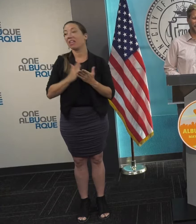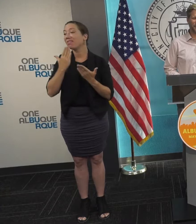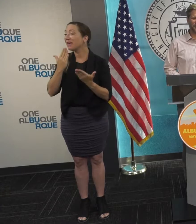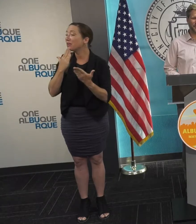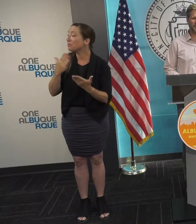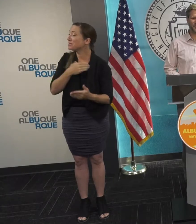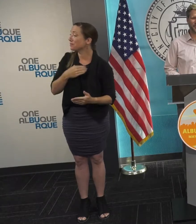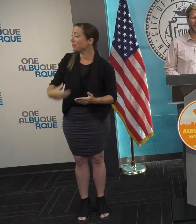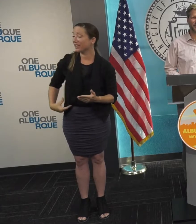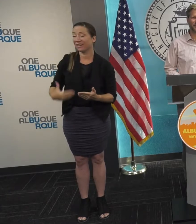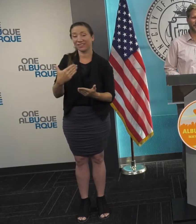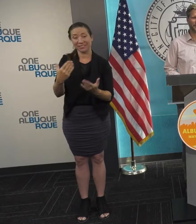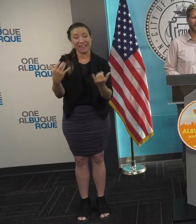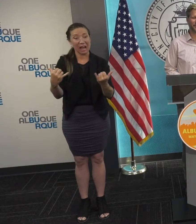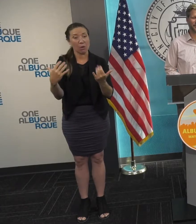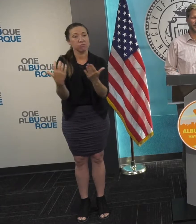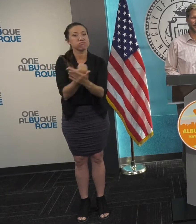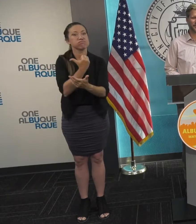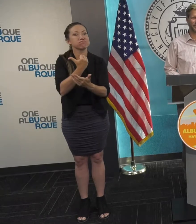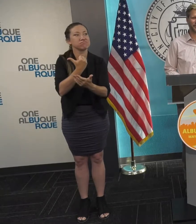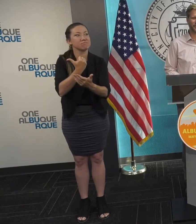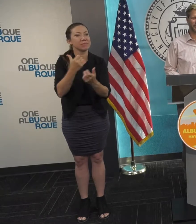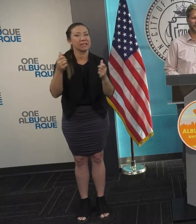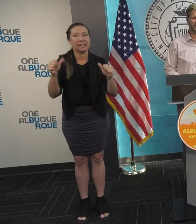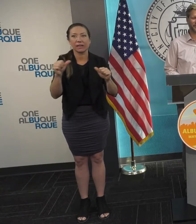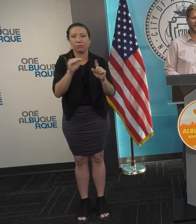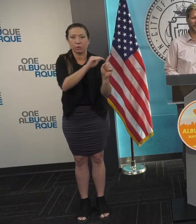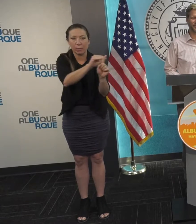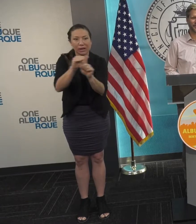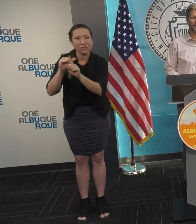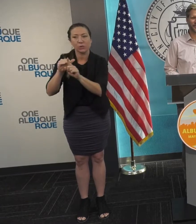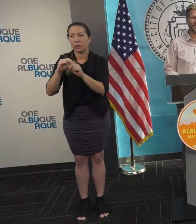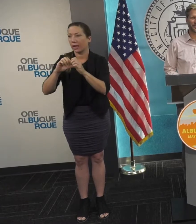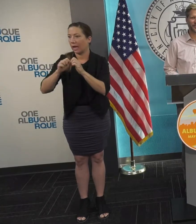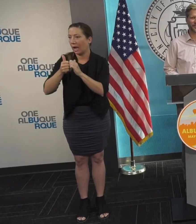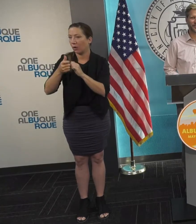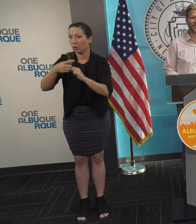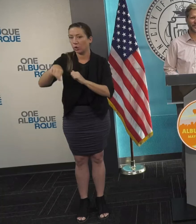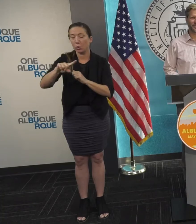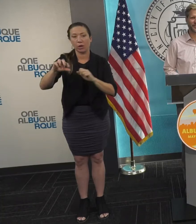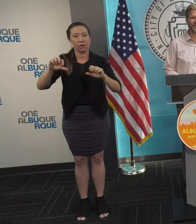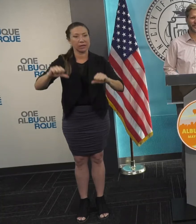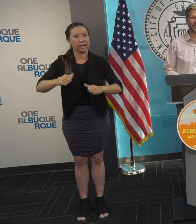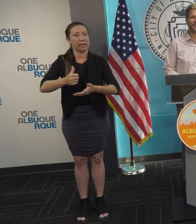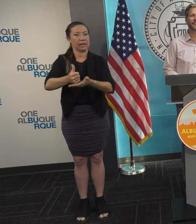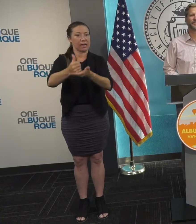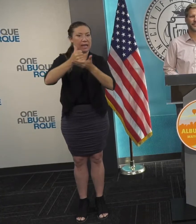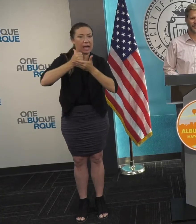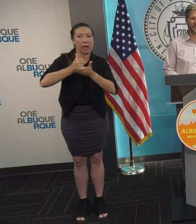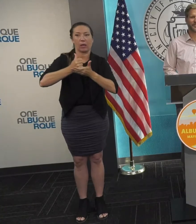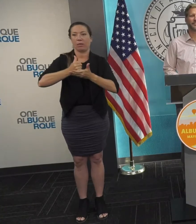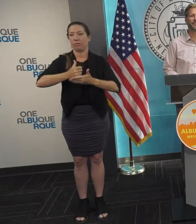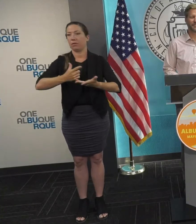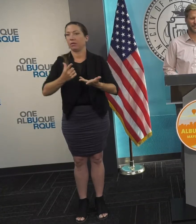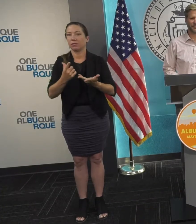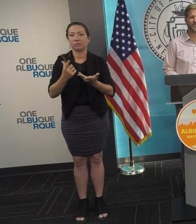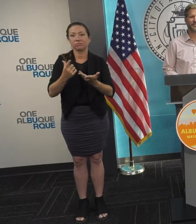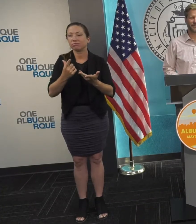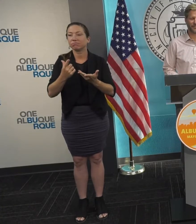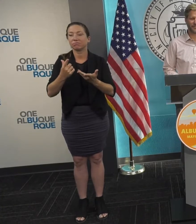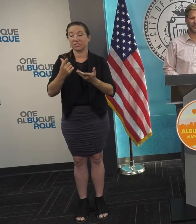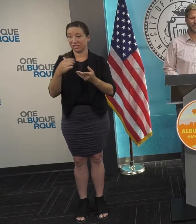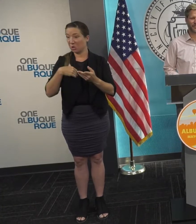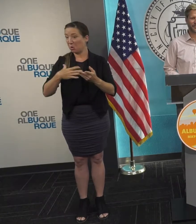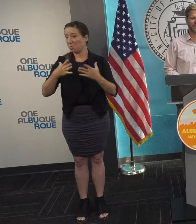us to remind folks about what they can do to prevent spreading this virus. Washing your hands for 20